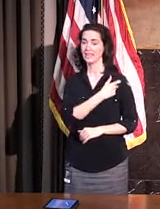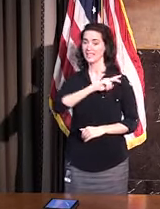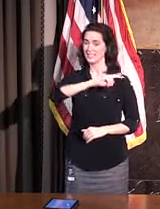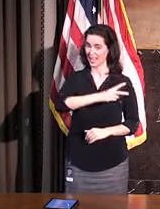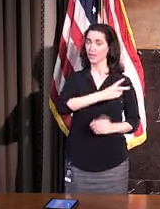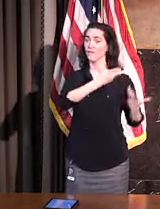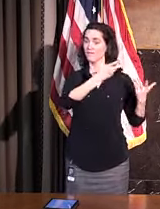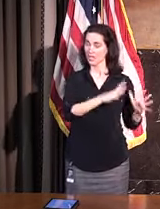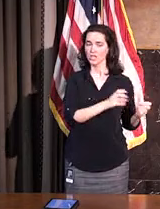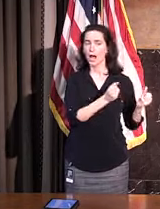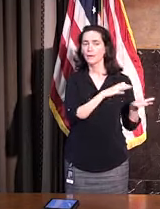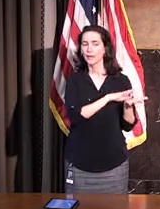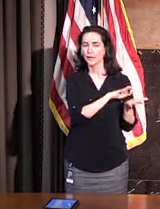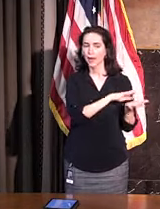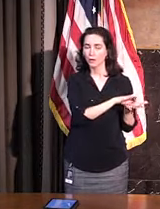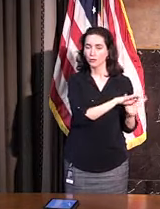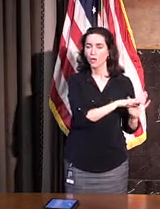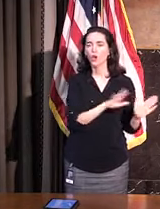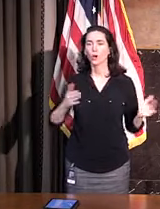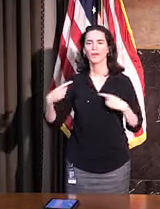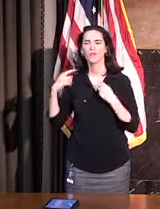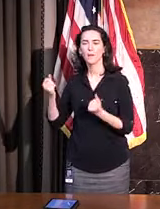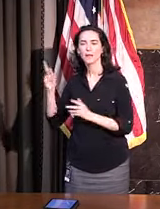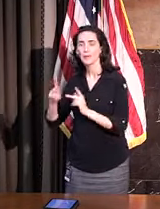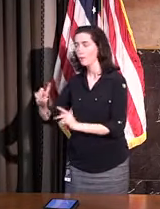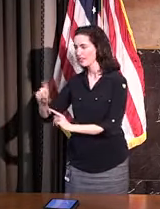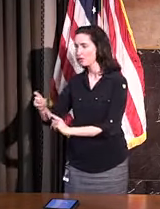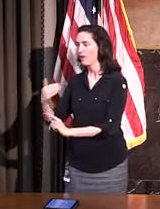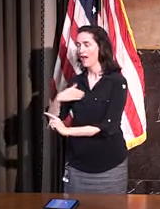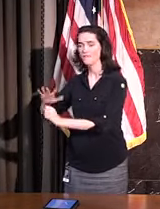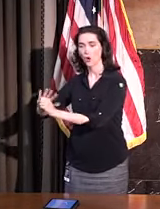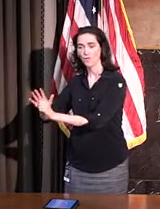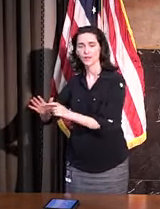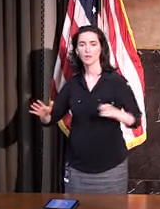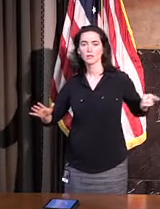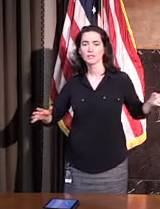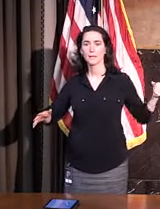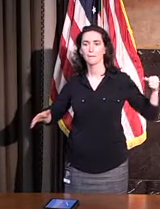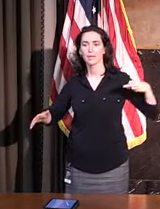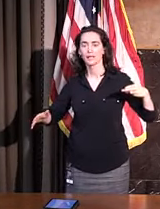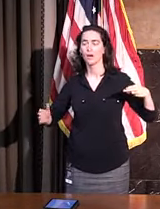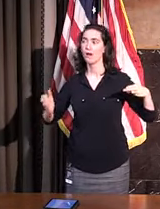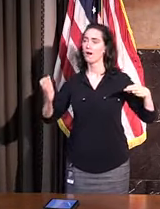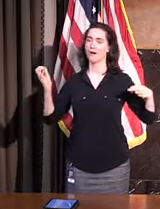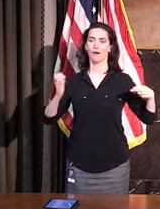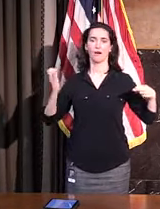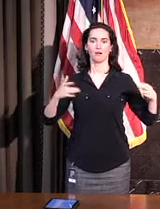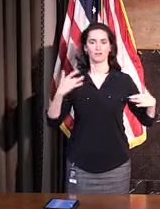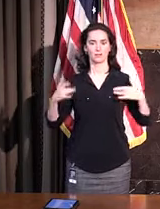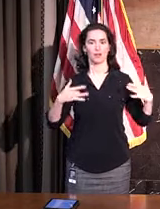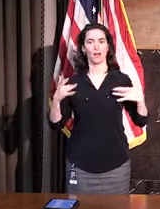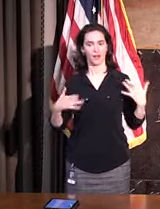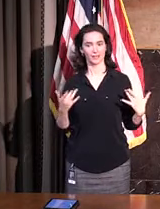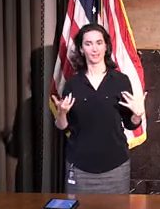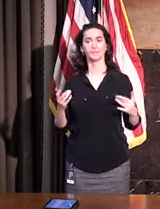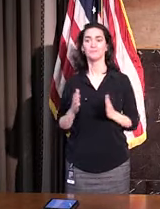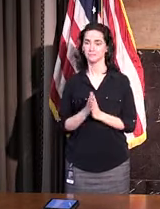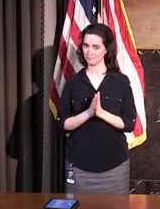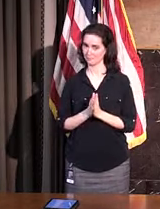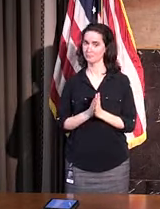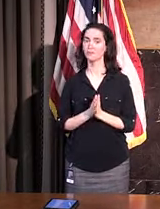of Louisianans who've been diagnosed with COVID-19. That's another good milestone that we're looking forward